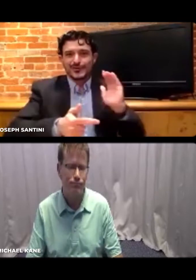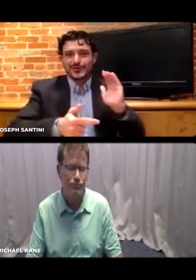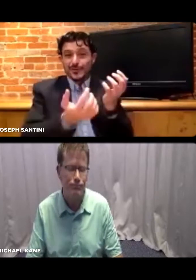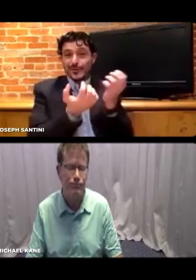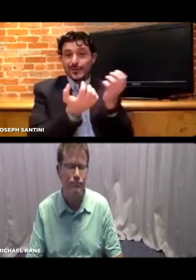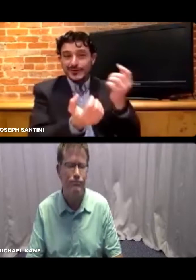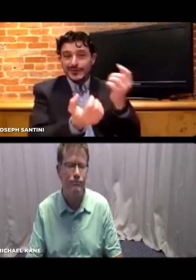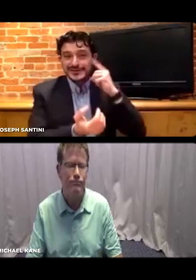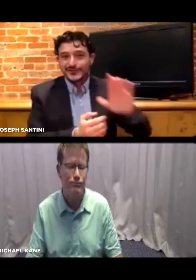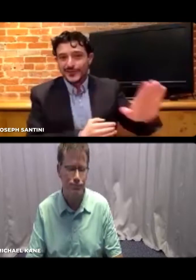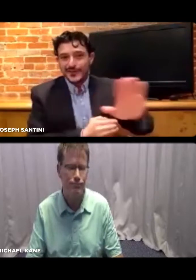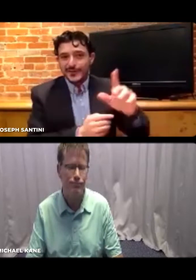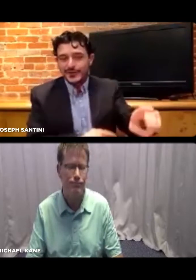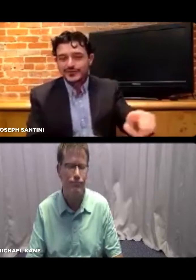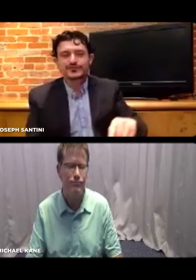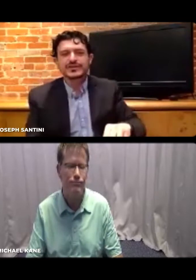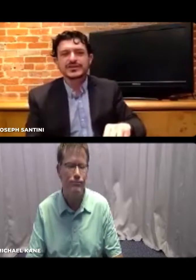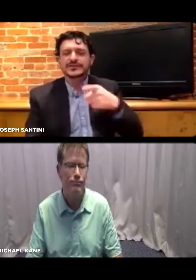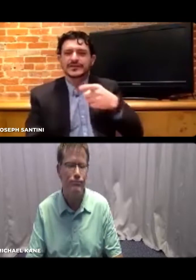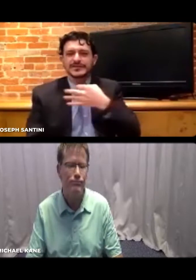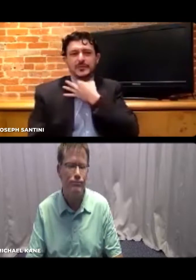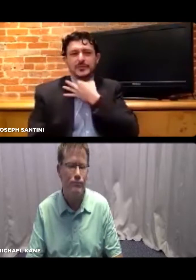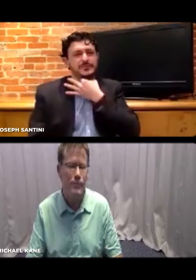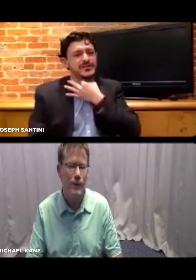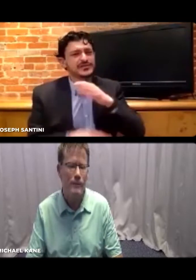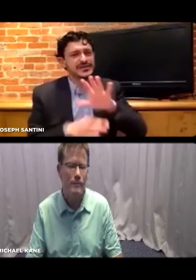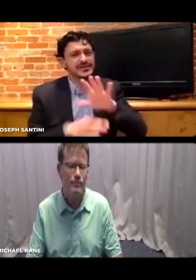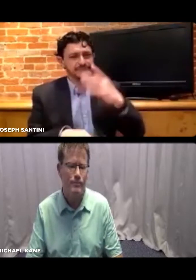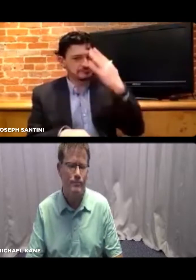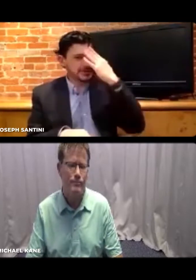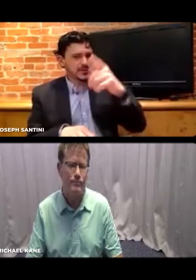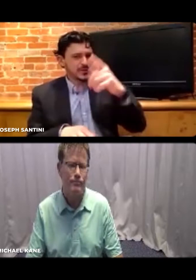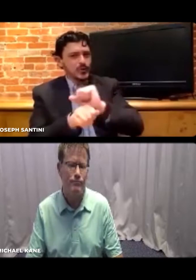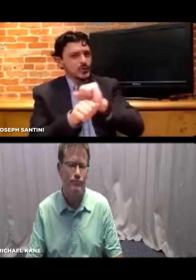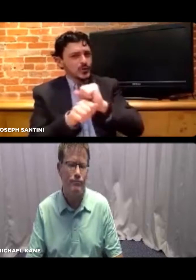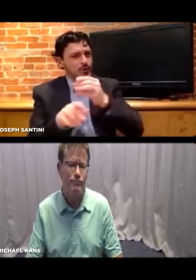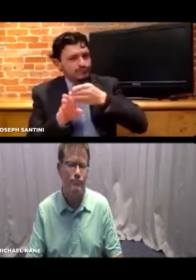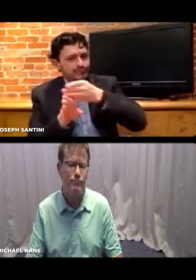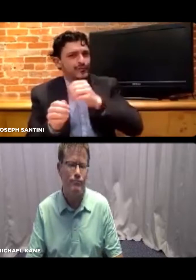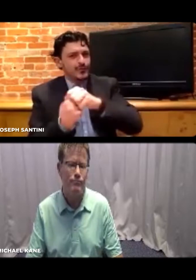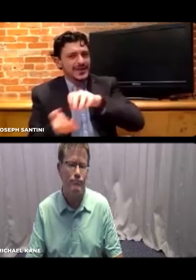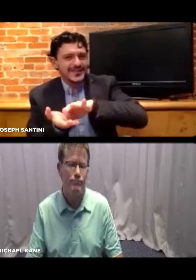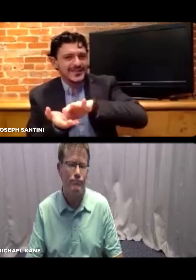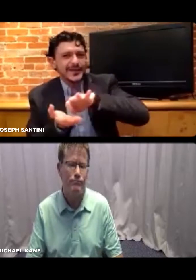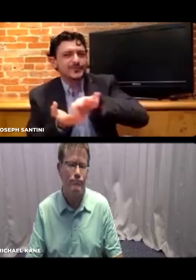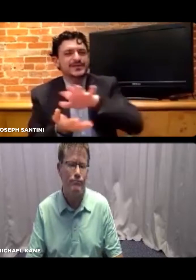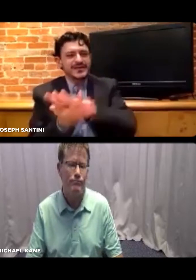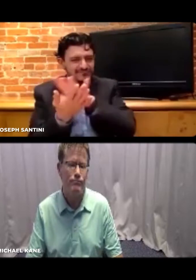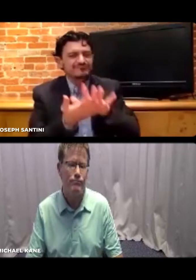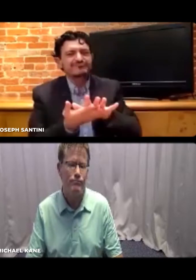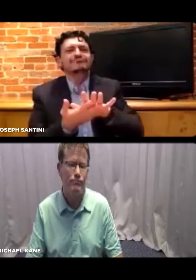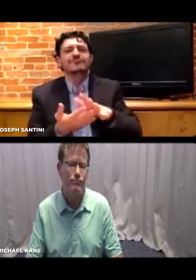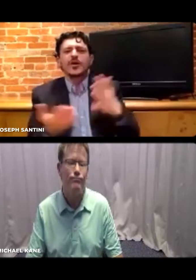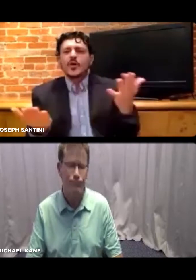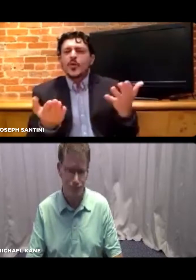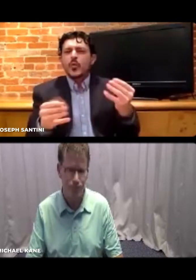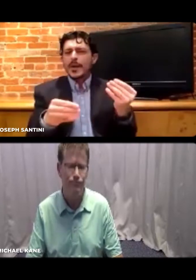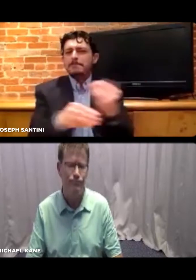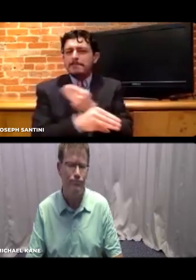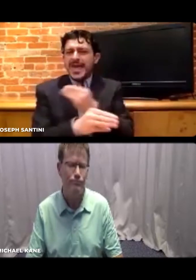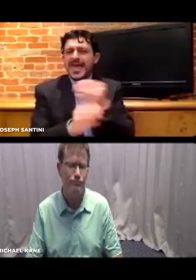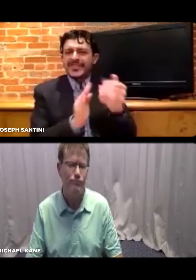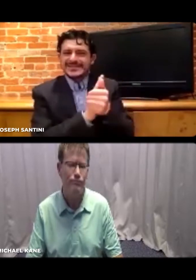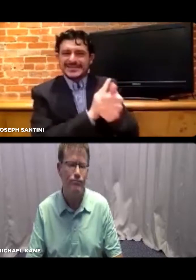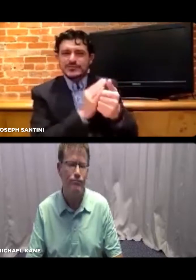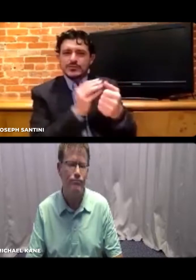for their questions. I'm curious because I know you work with accountants and all that. What